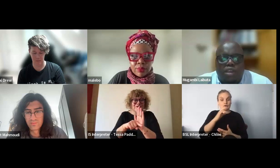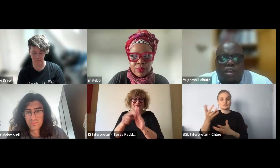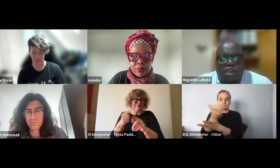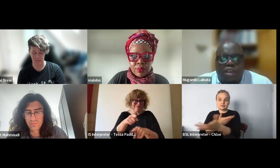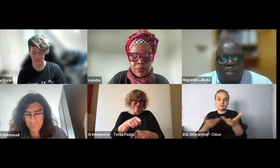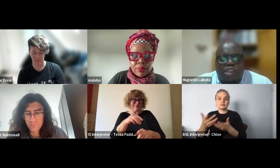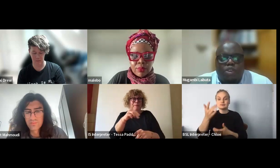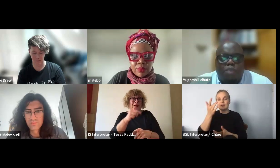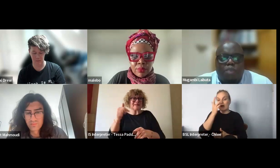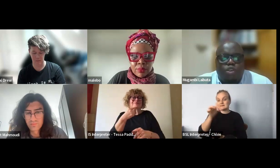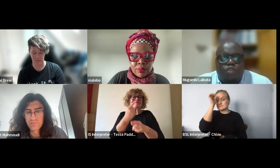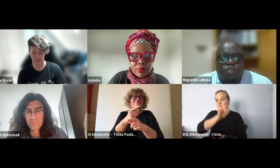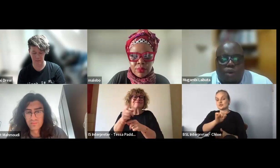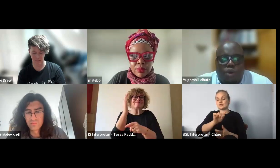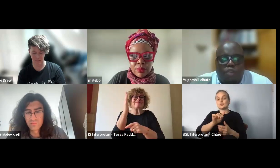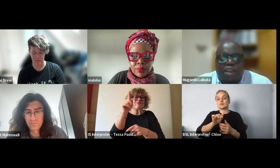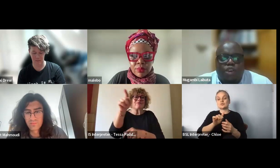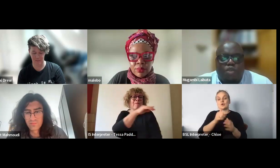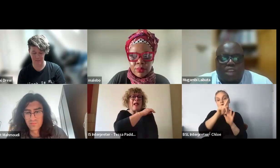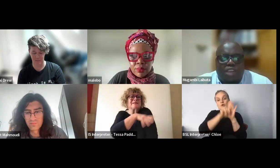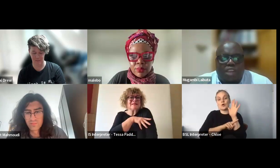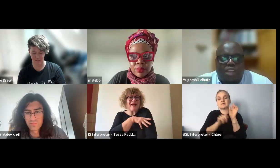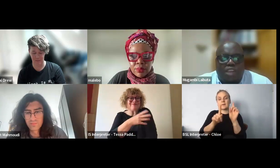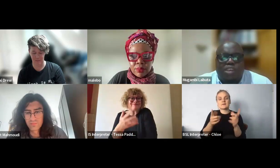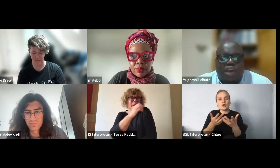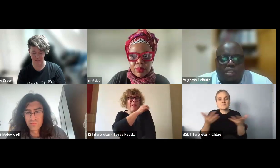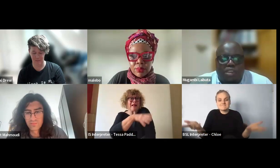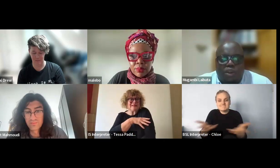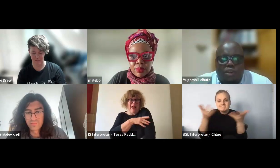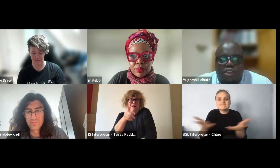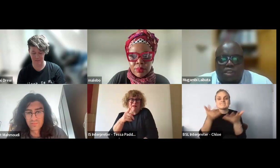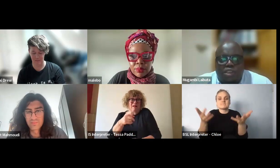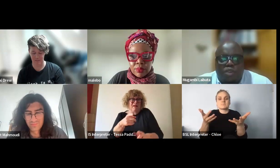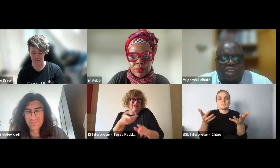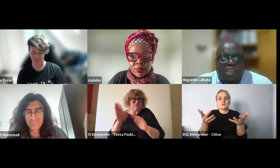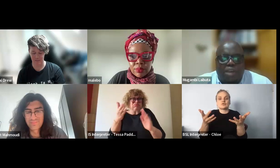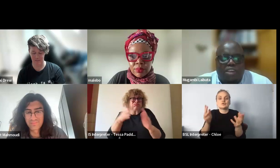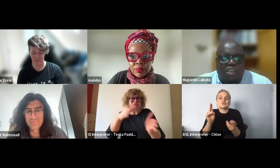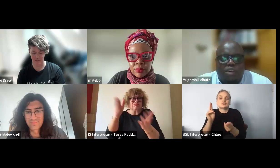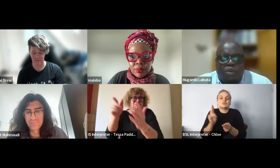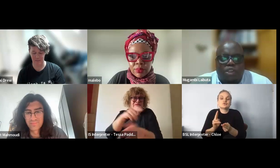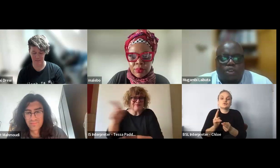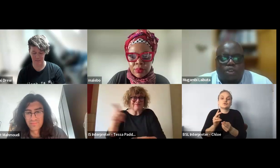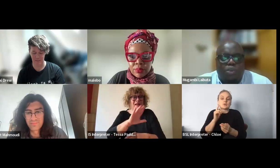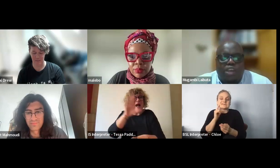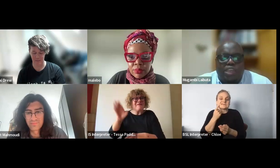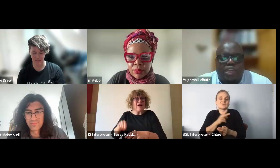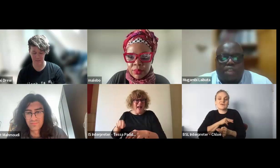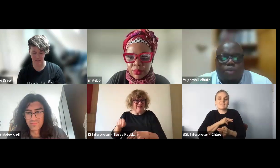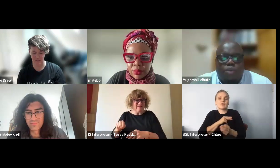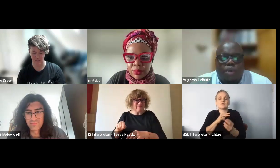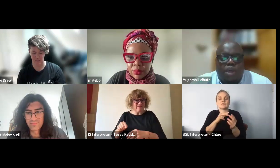AI laws. But there's also a push from a lot of multinational vendors to water down these laws. So you'll find in some countries is the question, do